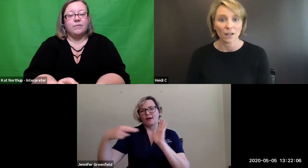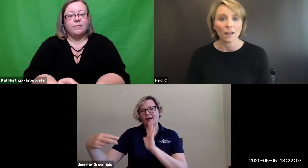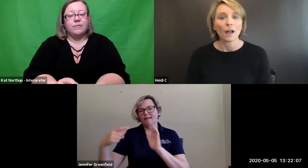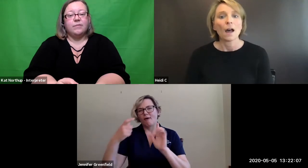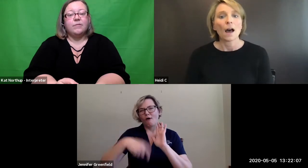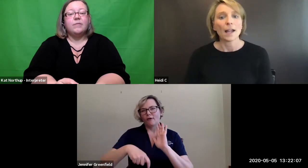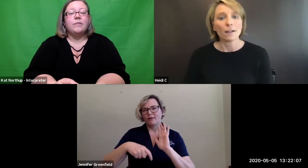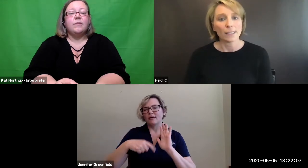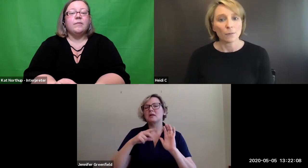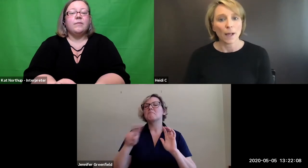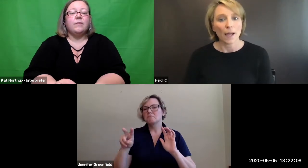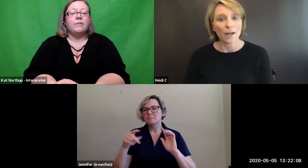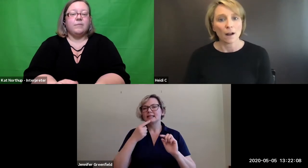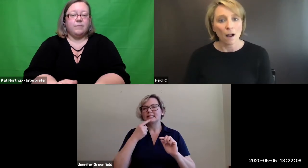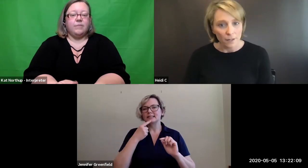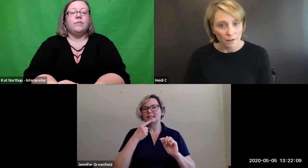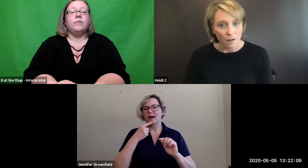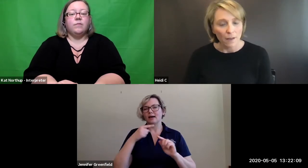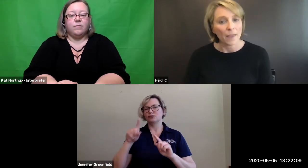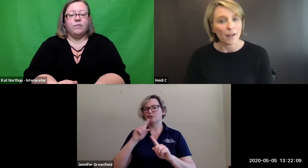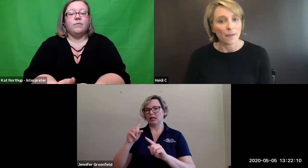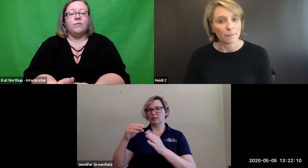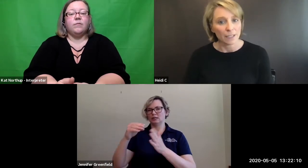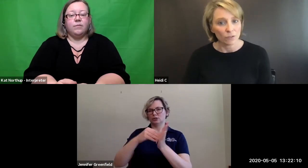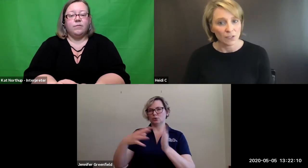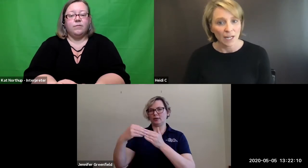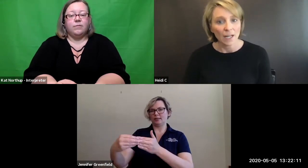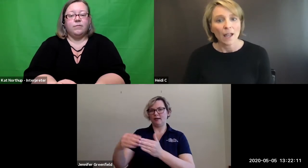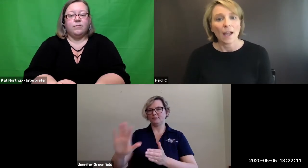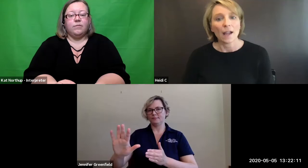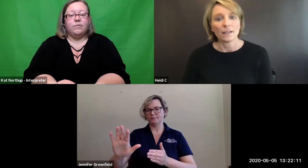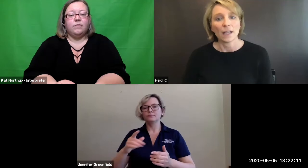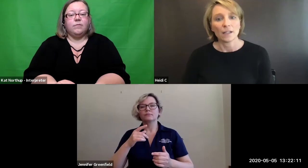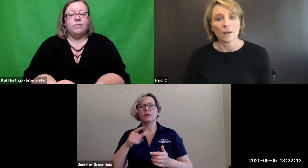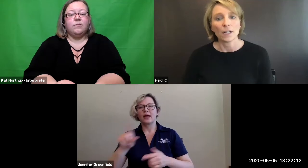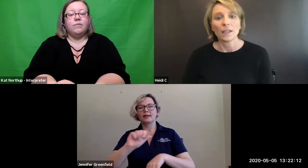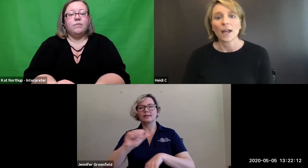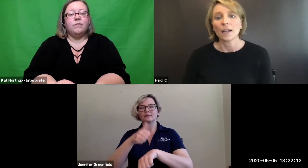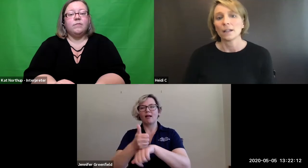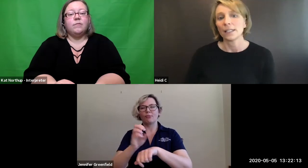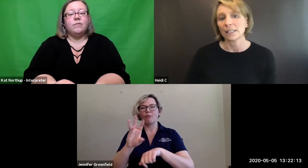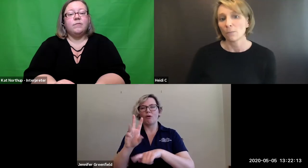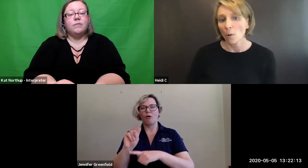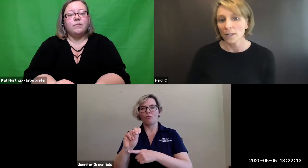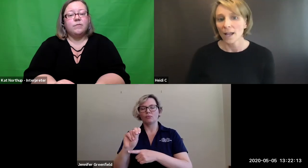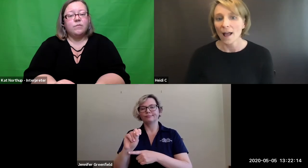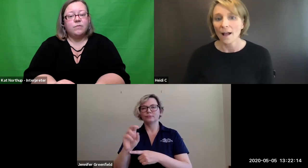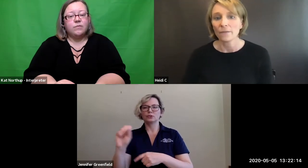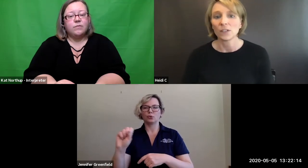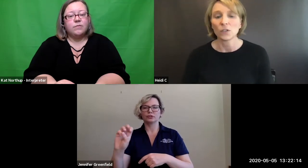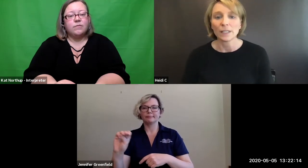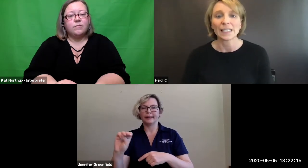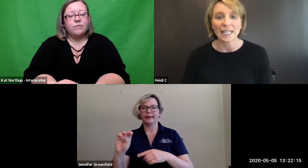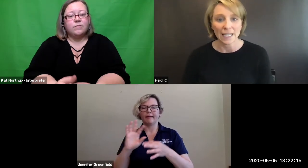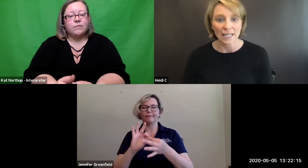graduation. I also read an article that I thought was interesting, and they noted that it's important to have